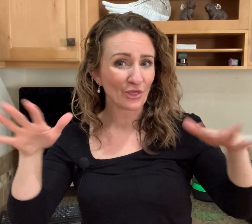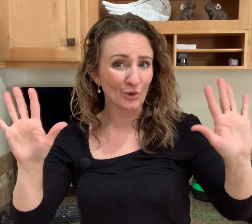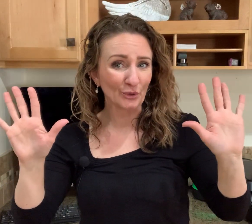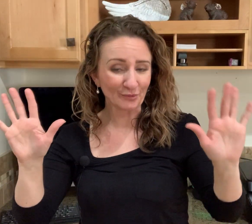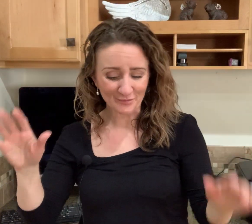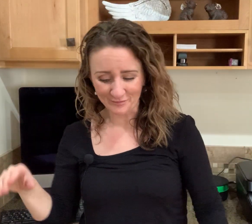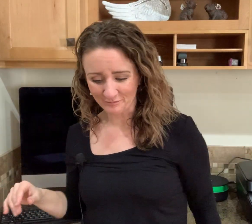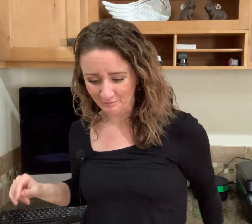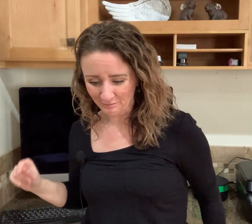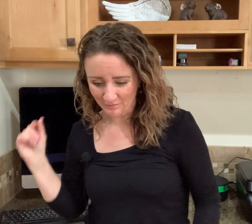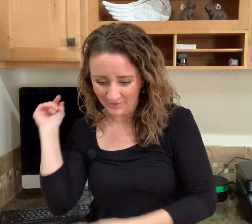through.